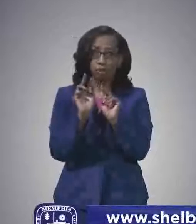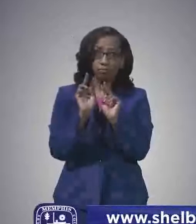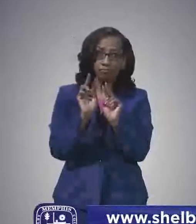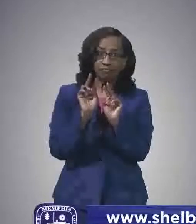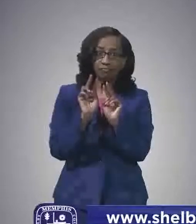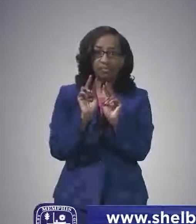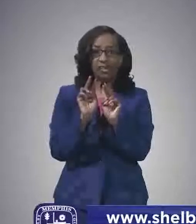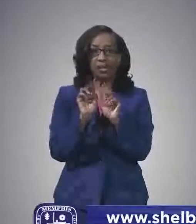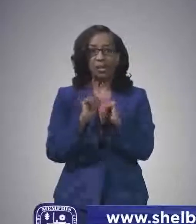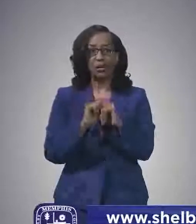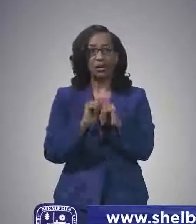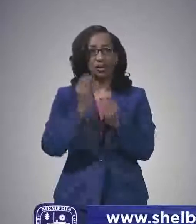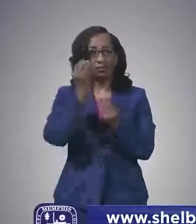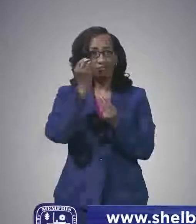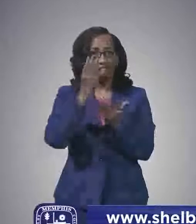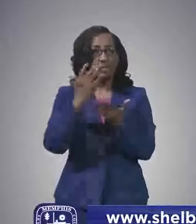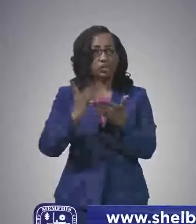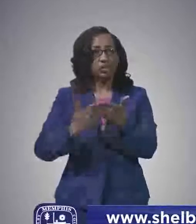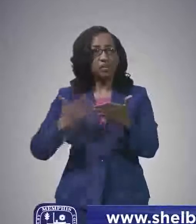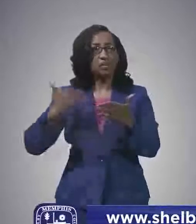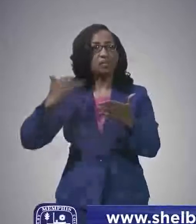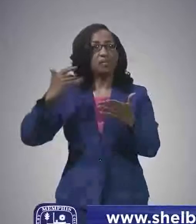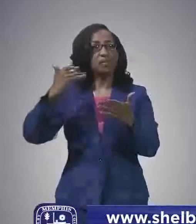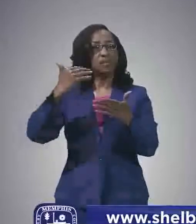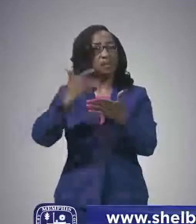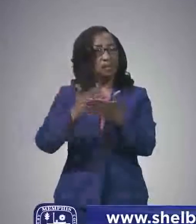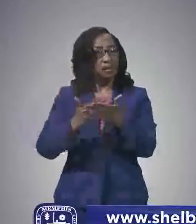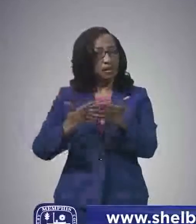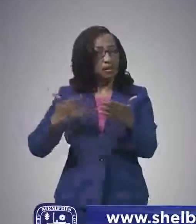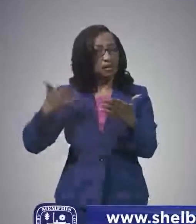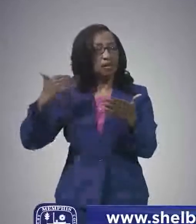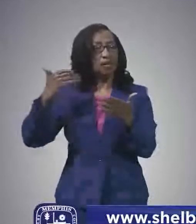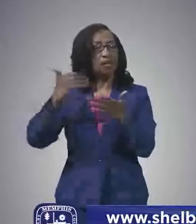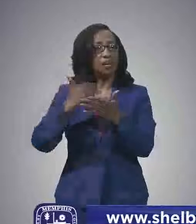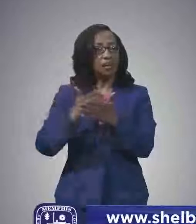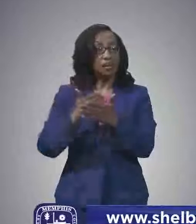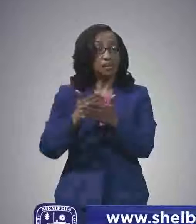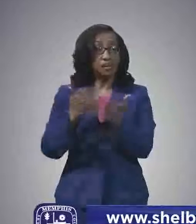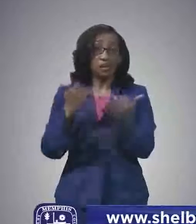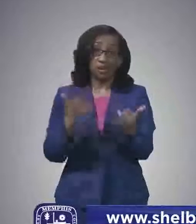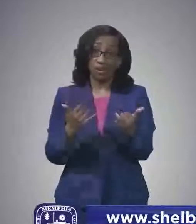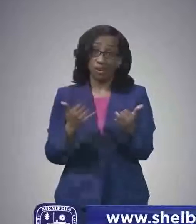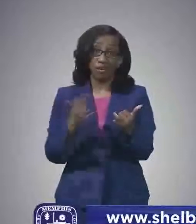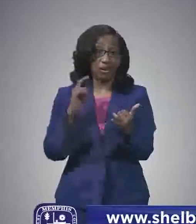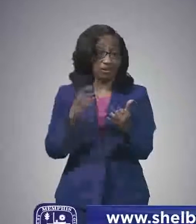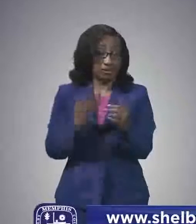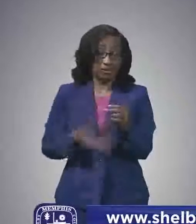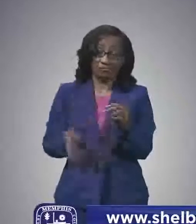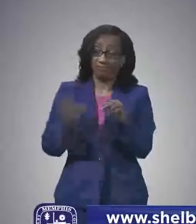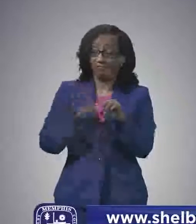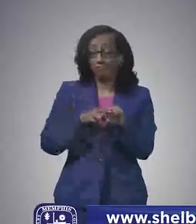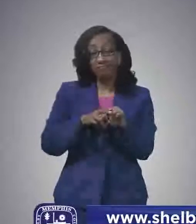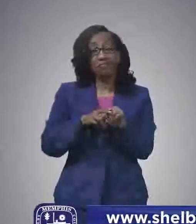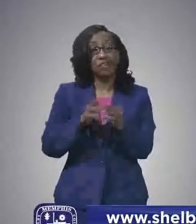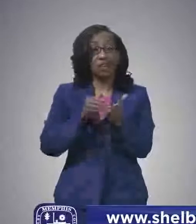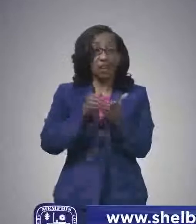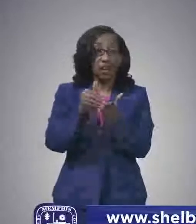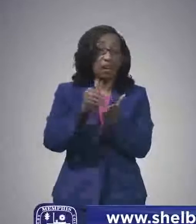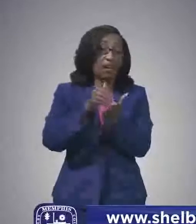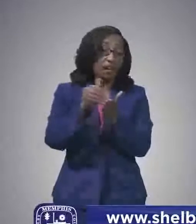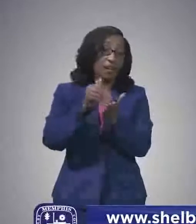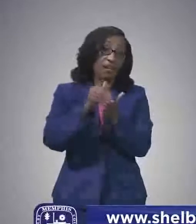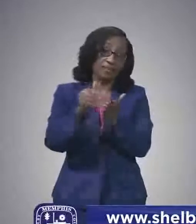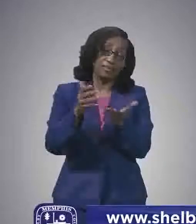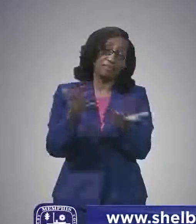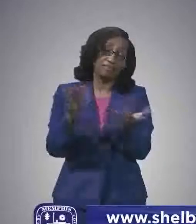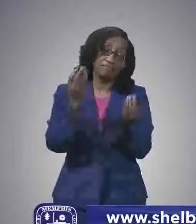time period that we would be giving those numbers, but we are ready to ramp back up and start giving those numbers more regularly.